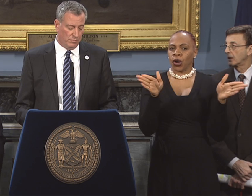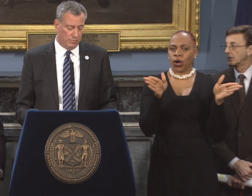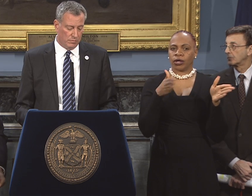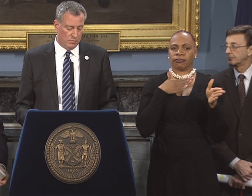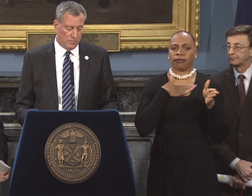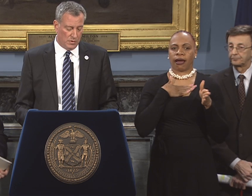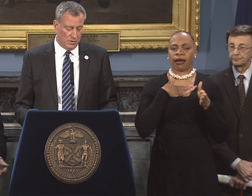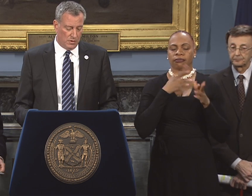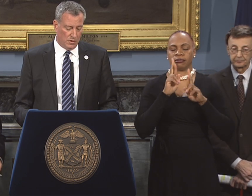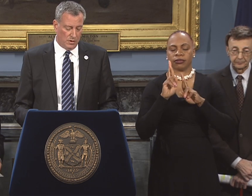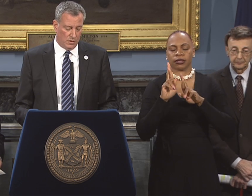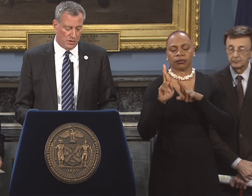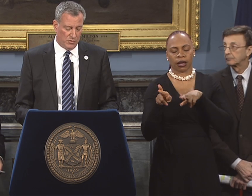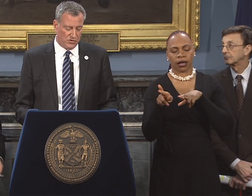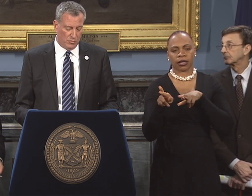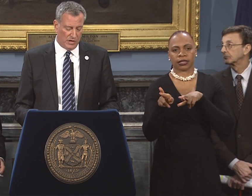if